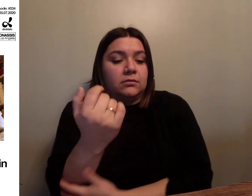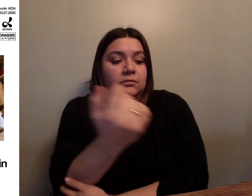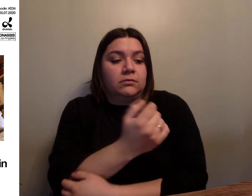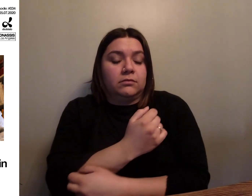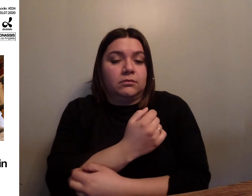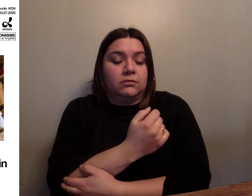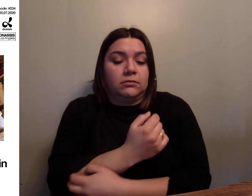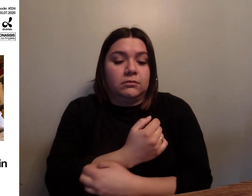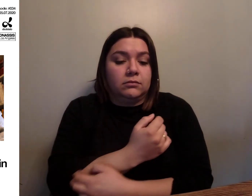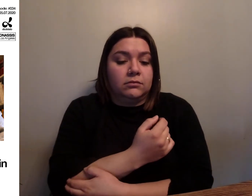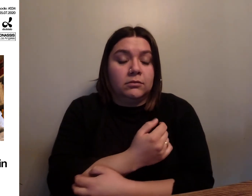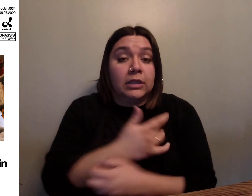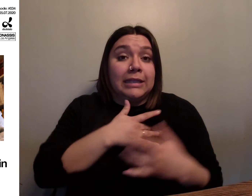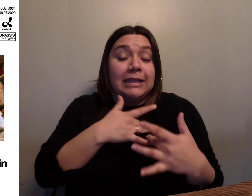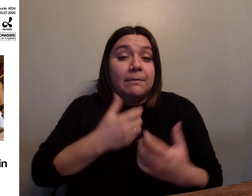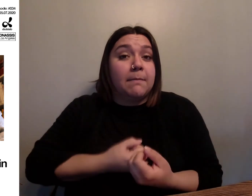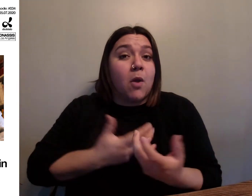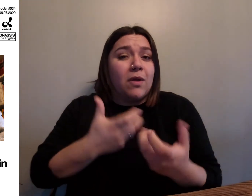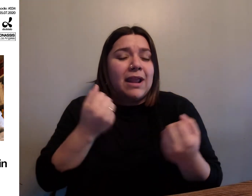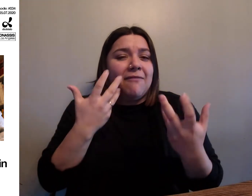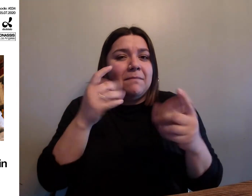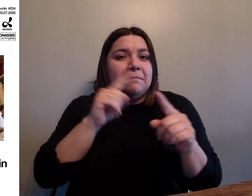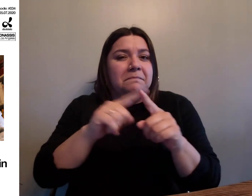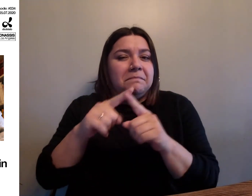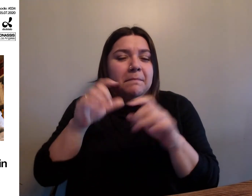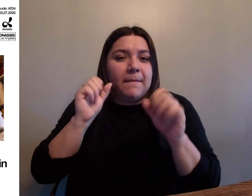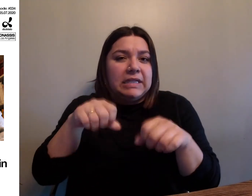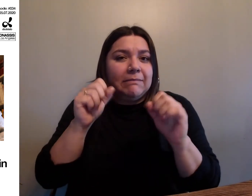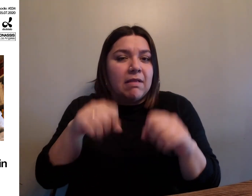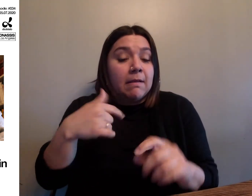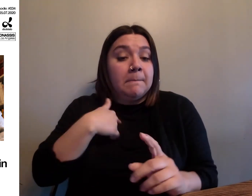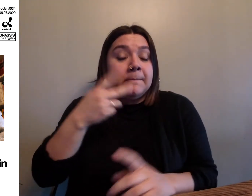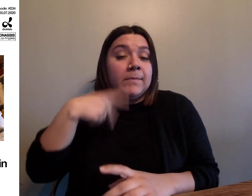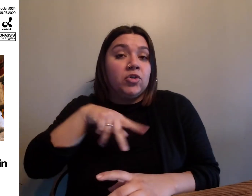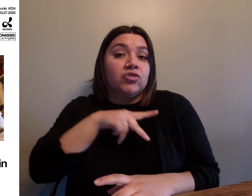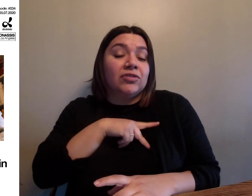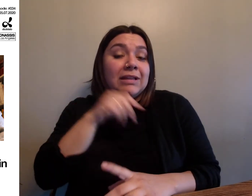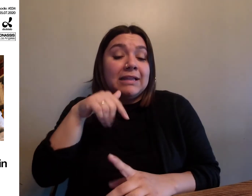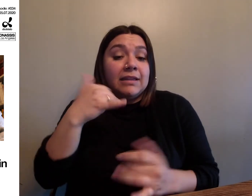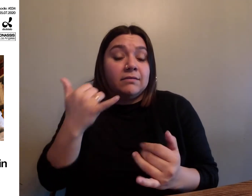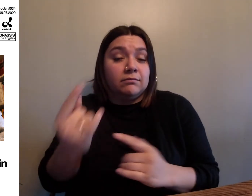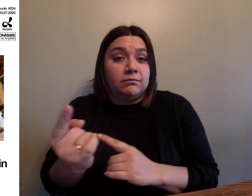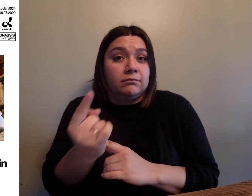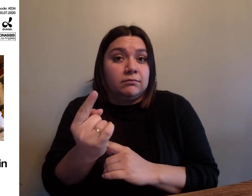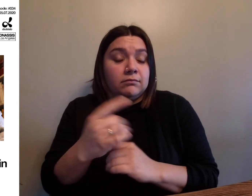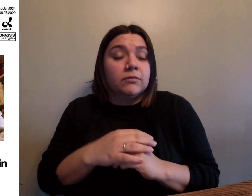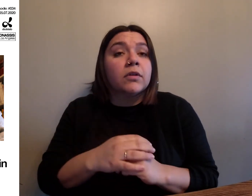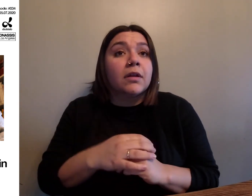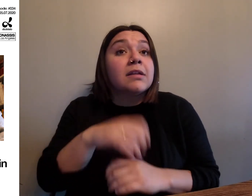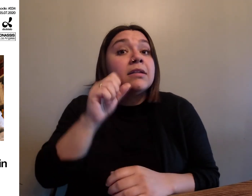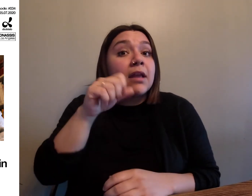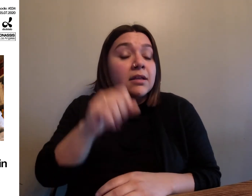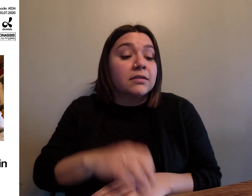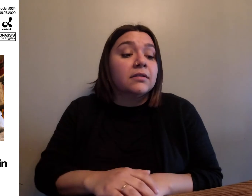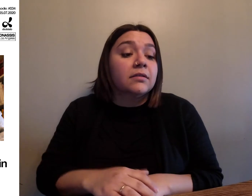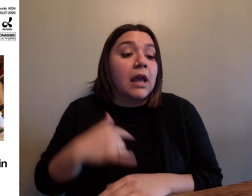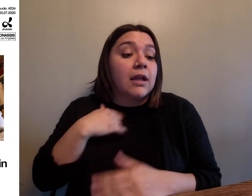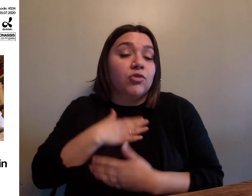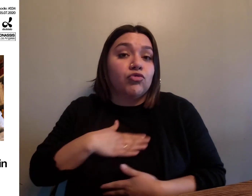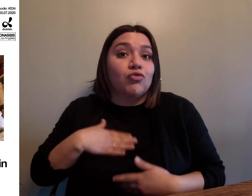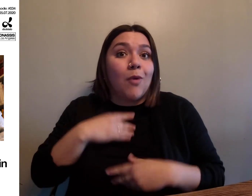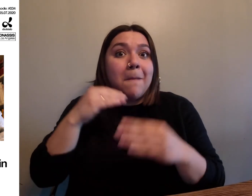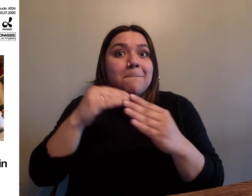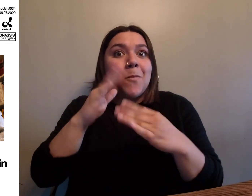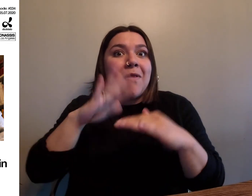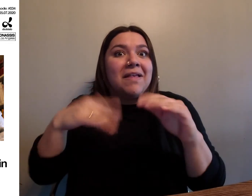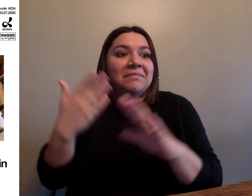Well, all these, I say, are poetic possibilities, and I personally, at this point, yes, enjoy